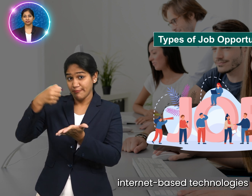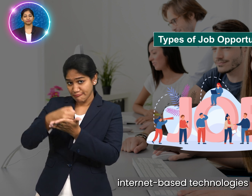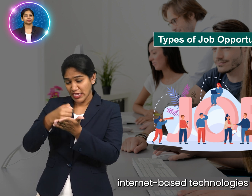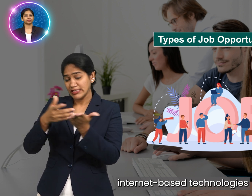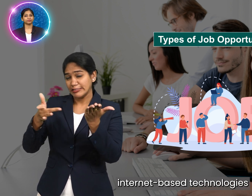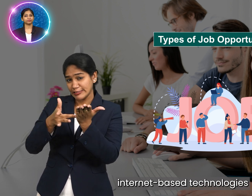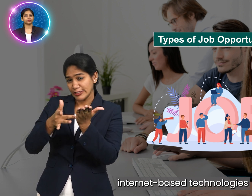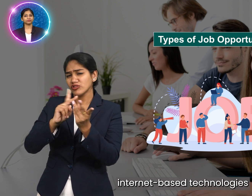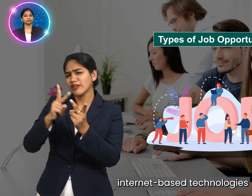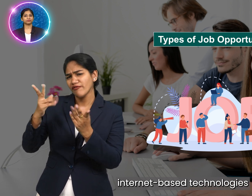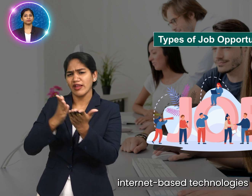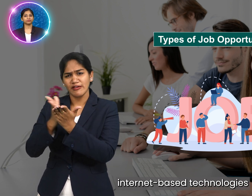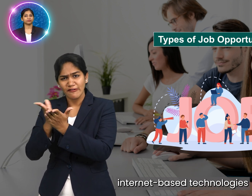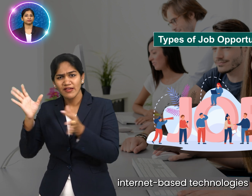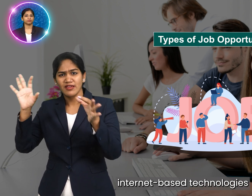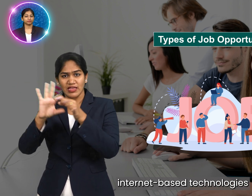technologies.